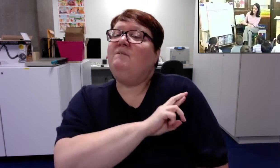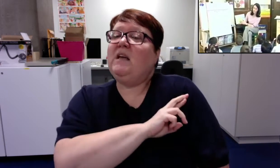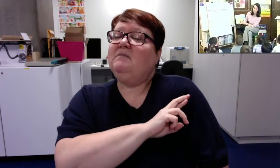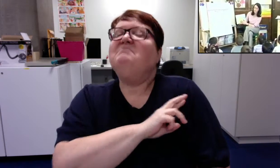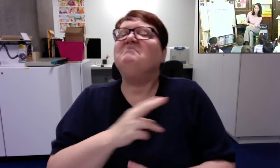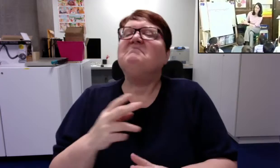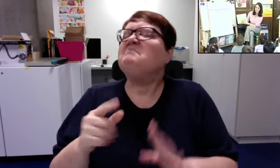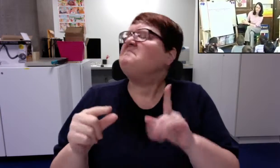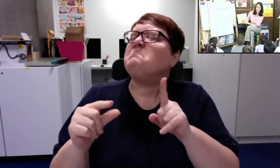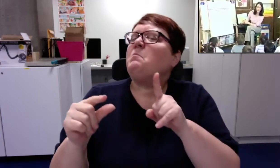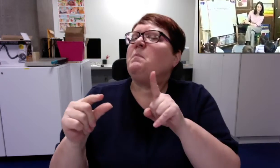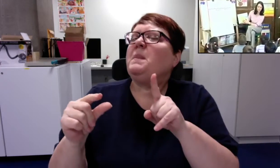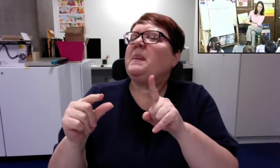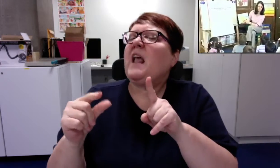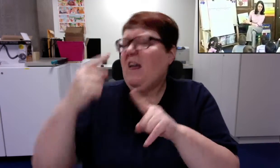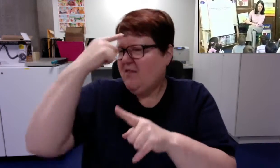finish